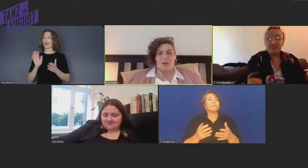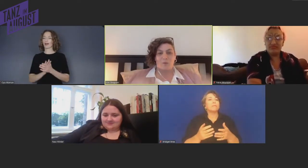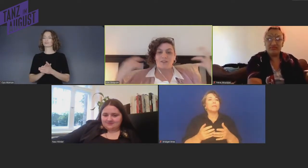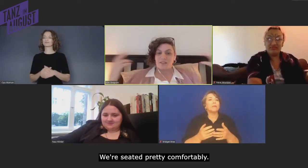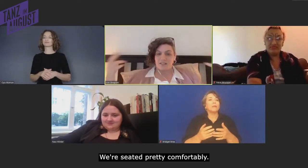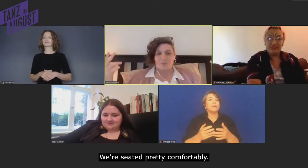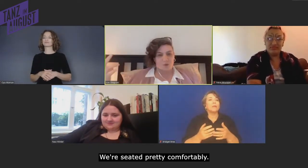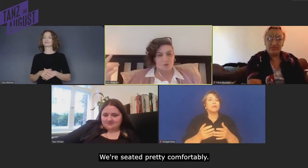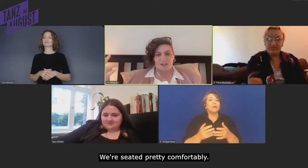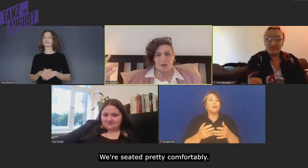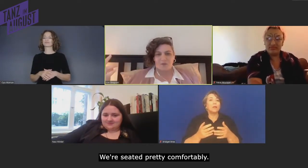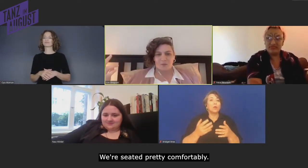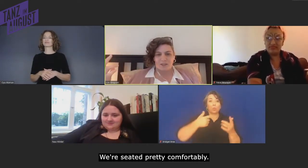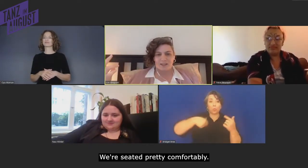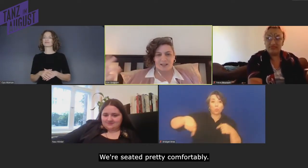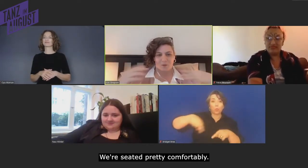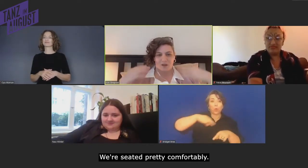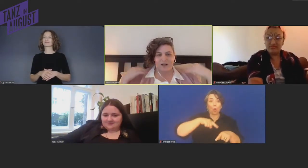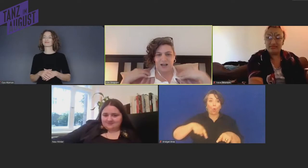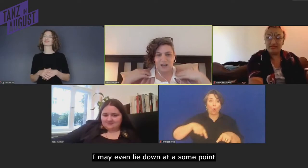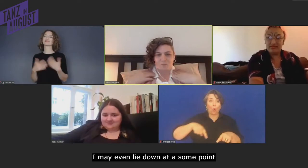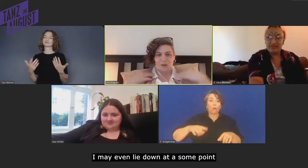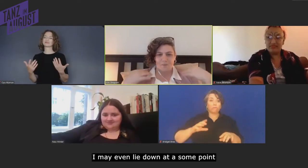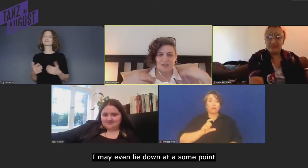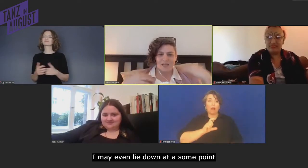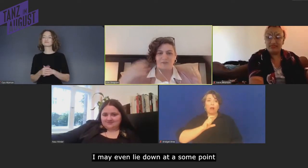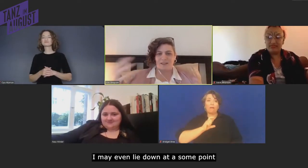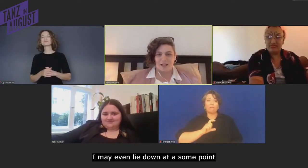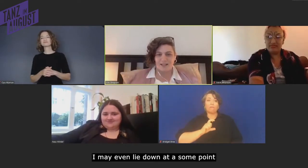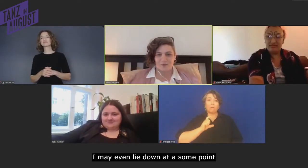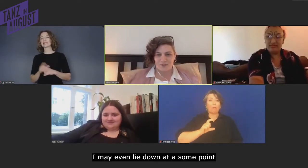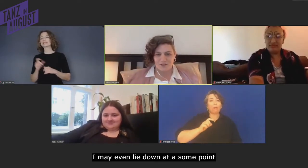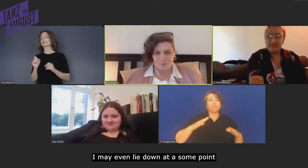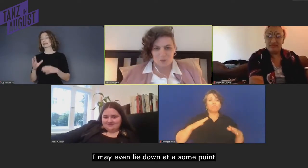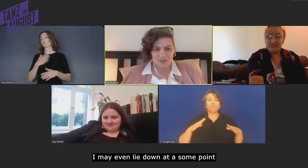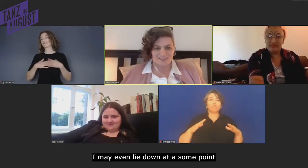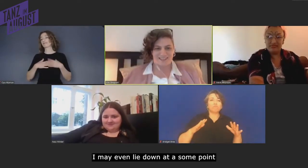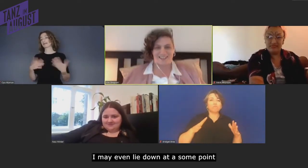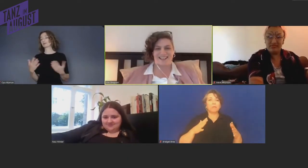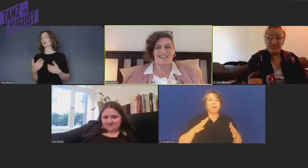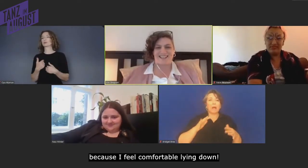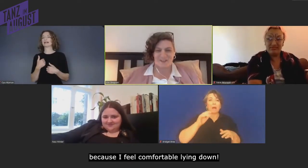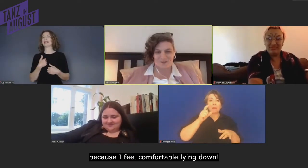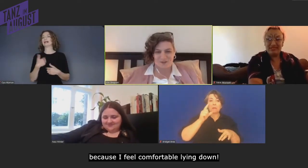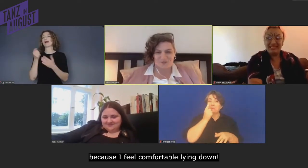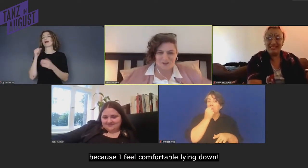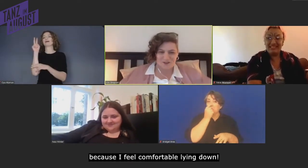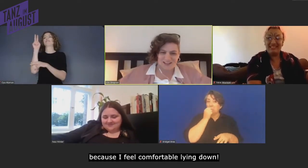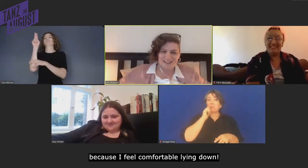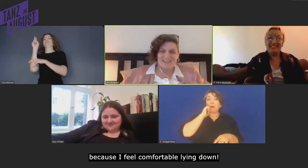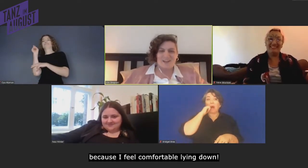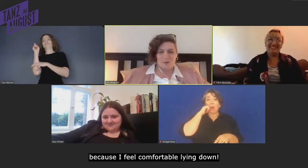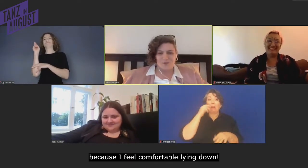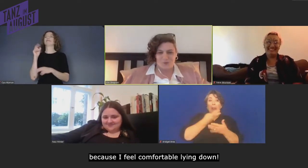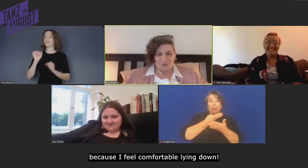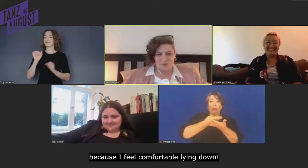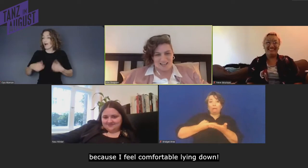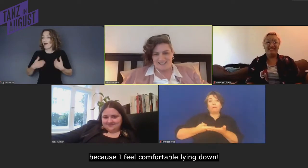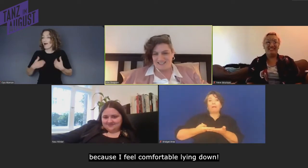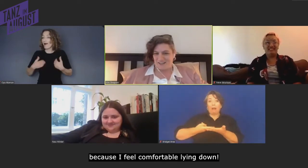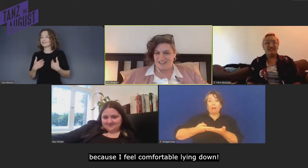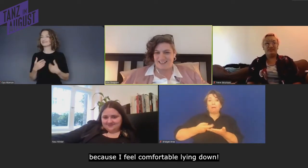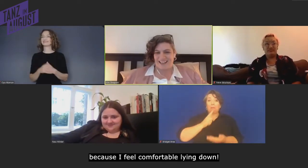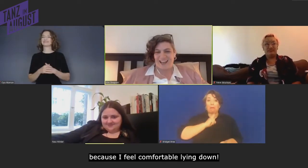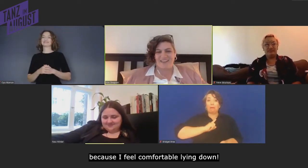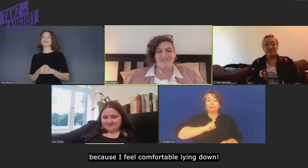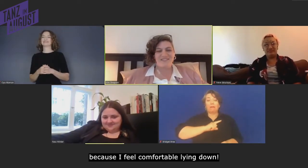Yeah, we're seated pretty comfortably. Like I may even lie down at some point because I feel very comfortable lying